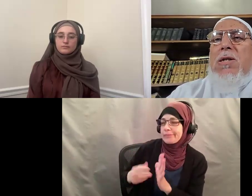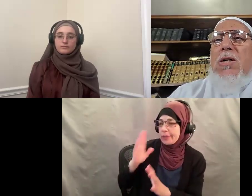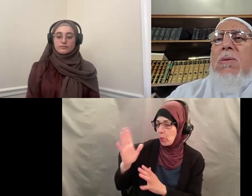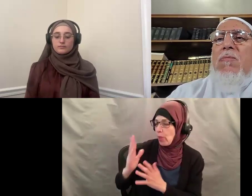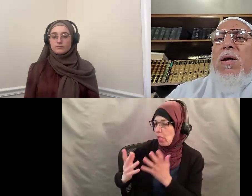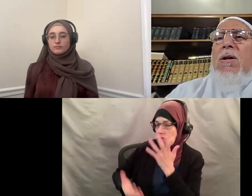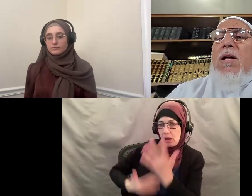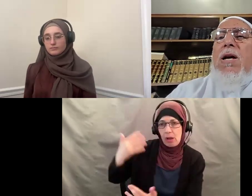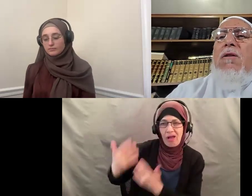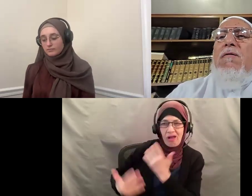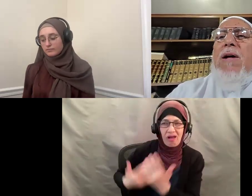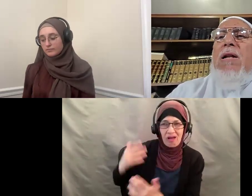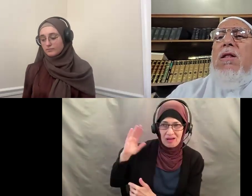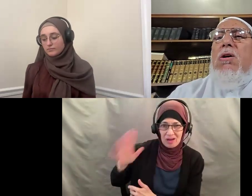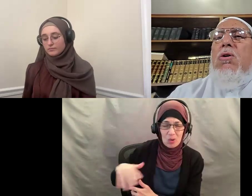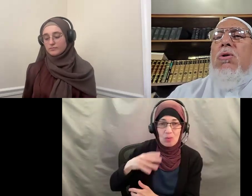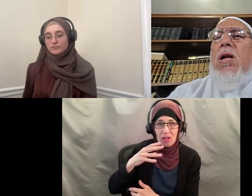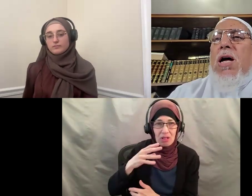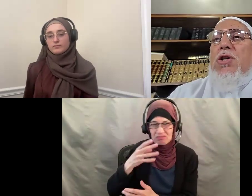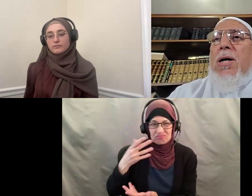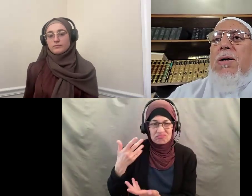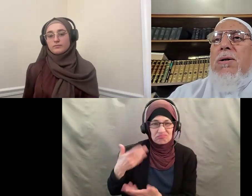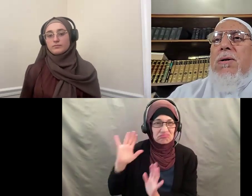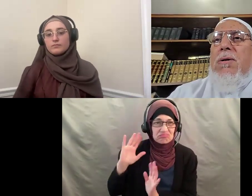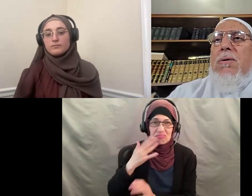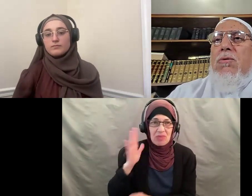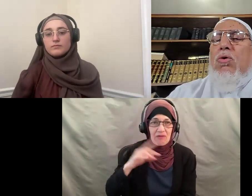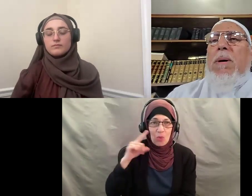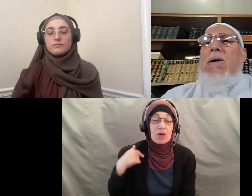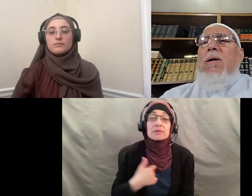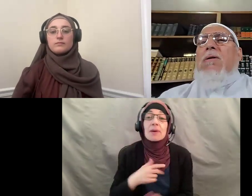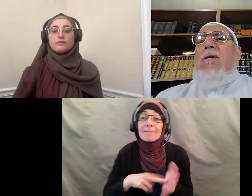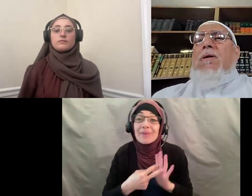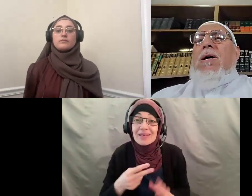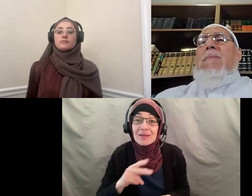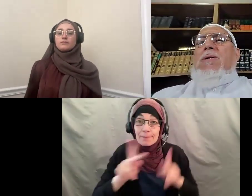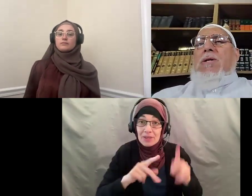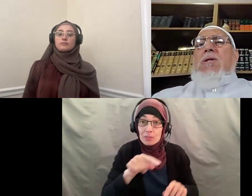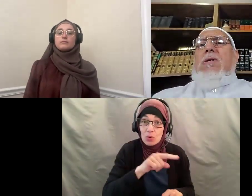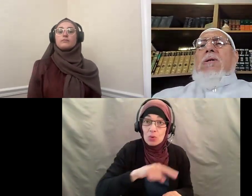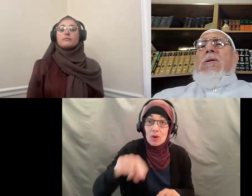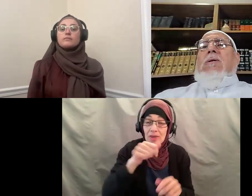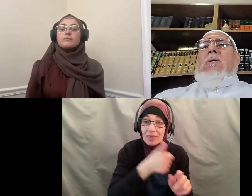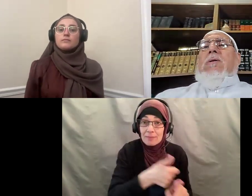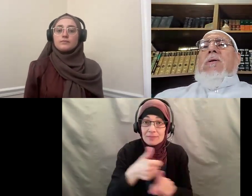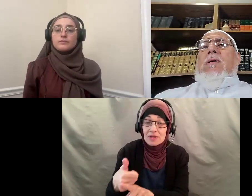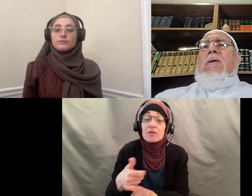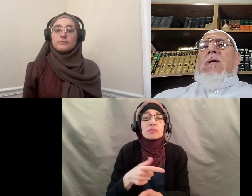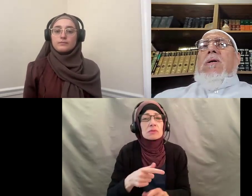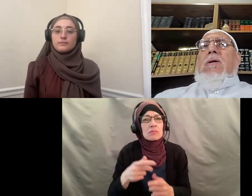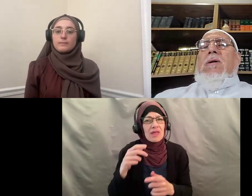the message, they invent their own logic to market their message